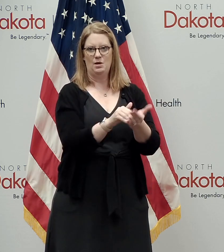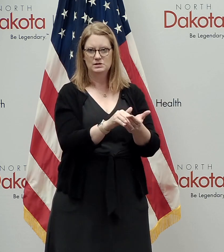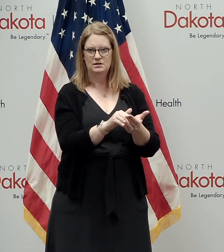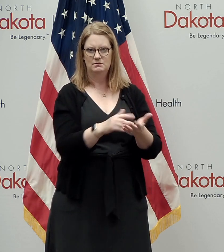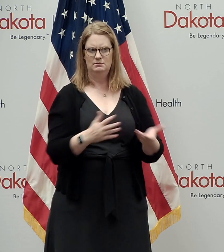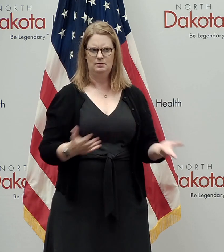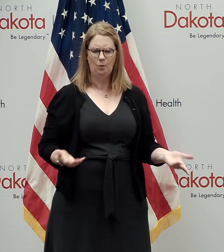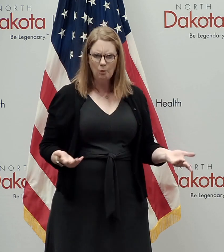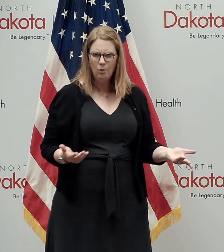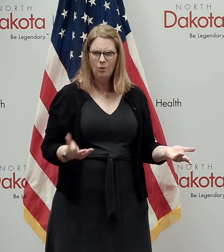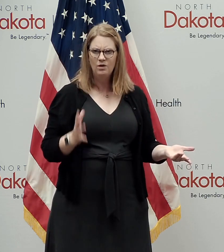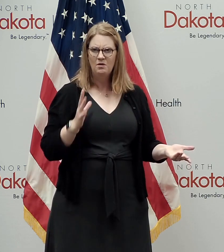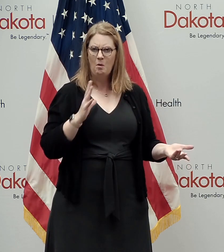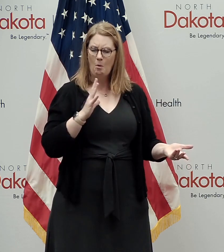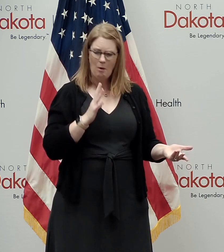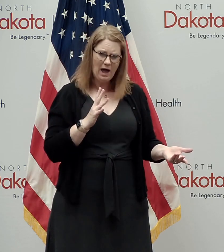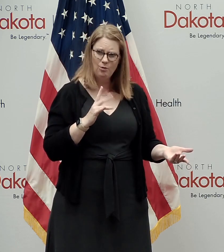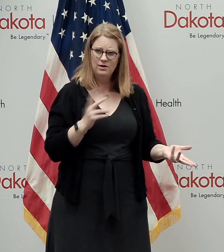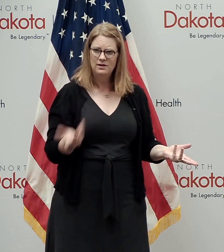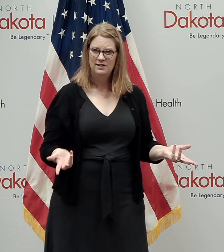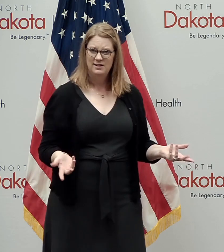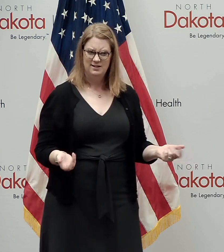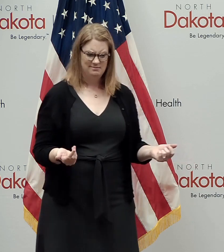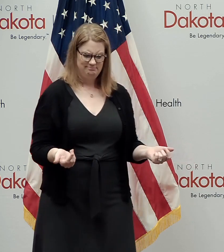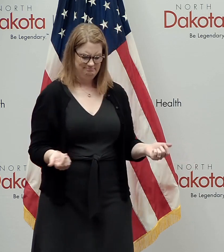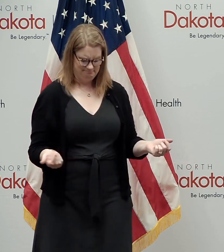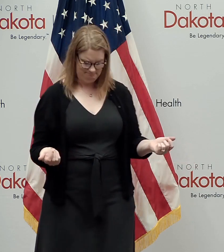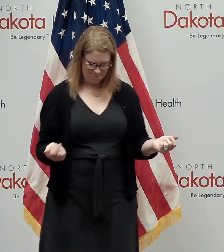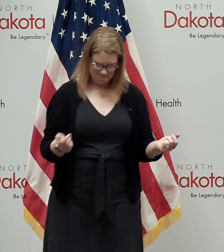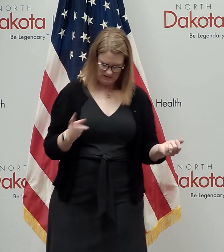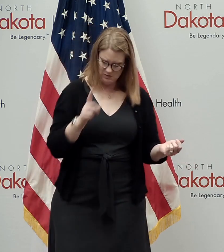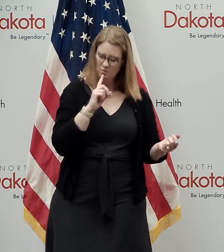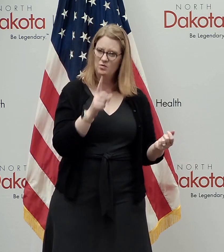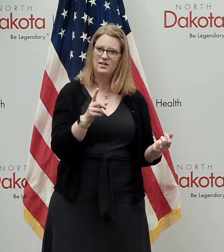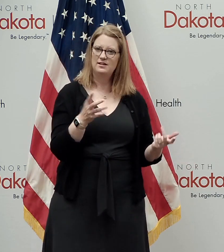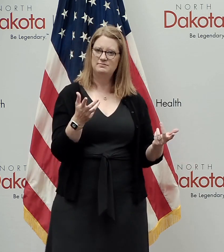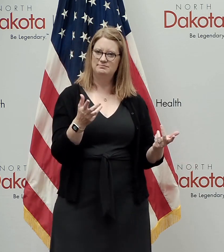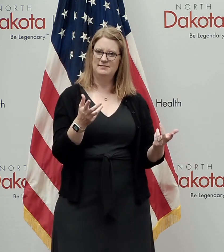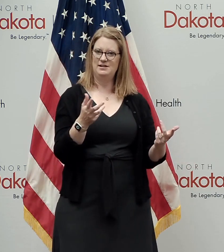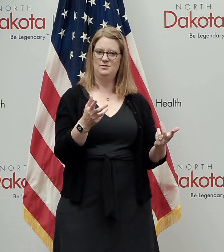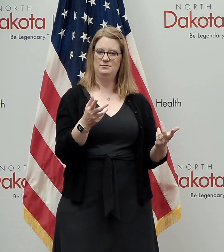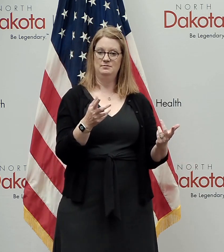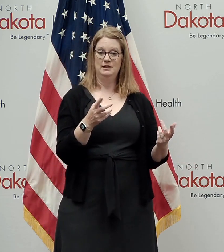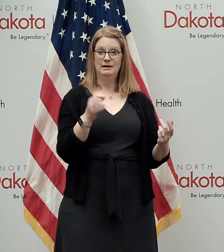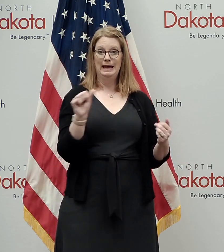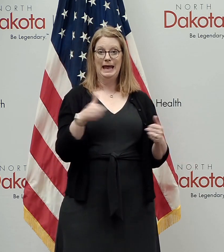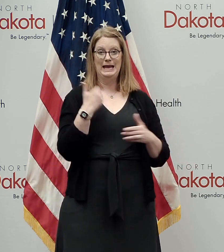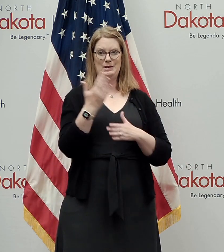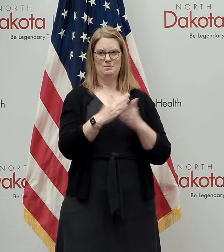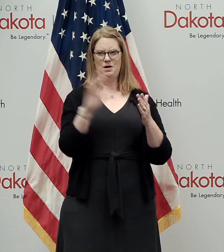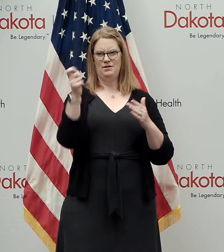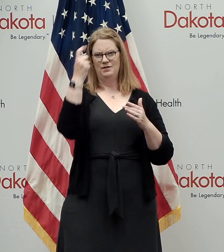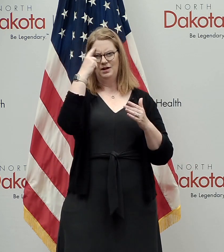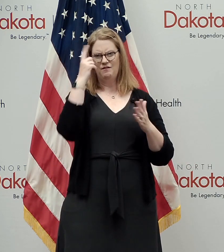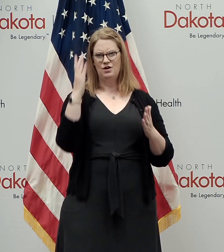isn't any piece of government that's been asked to do 25 times as much. I mean, the